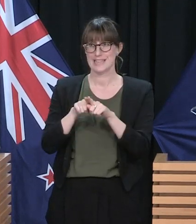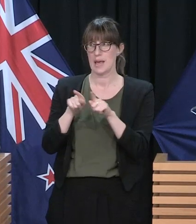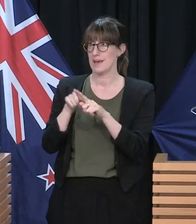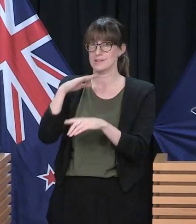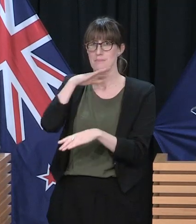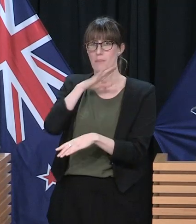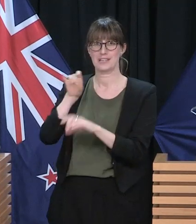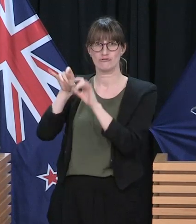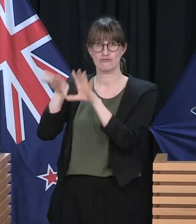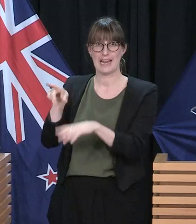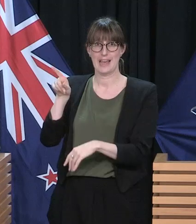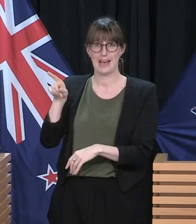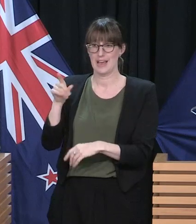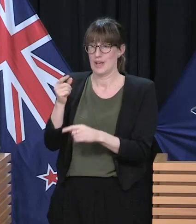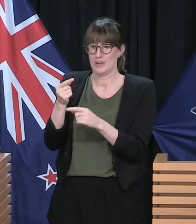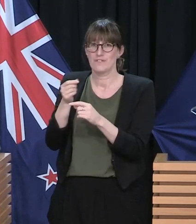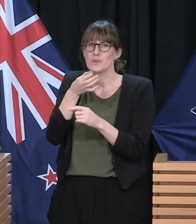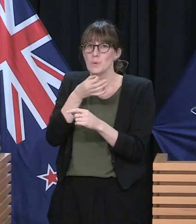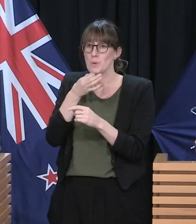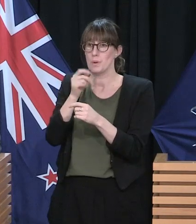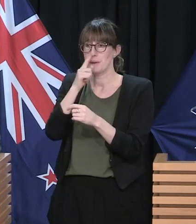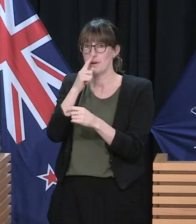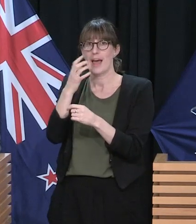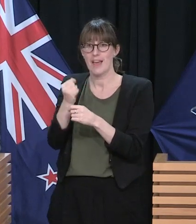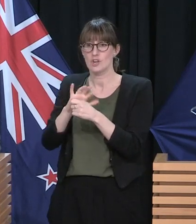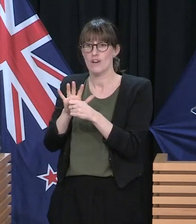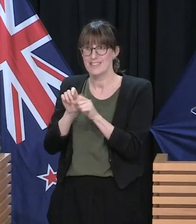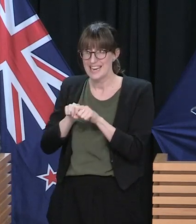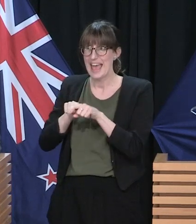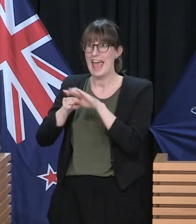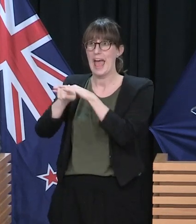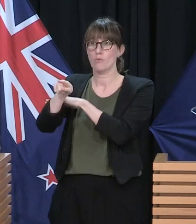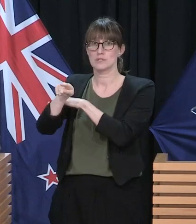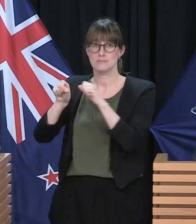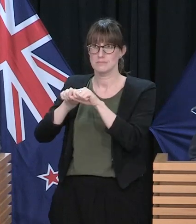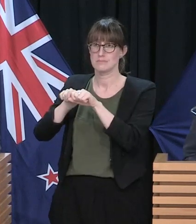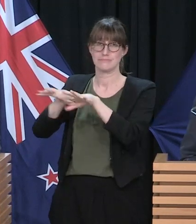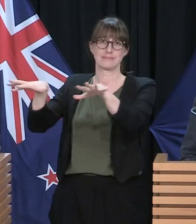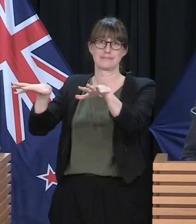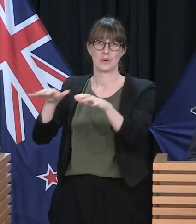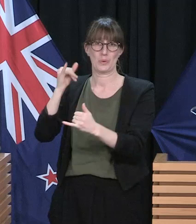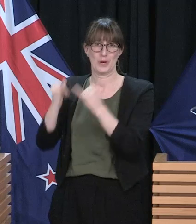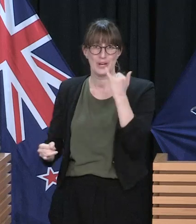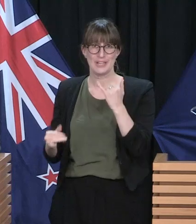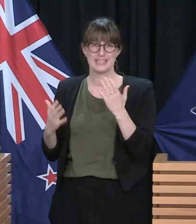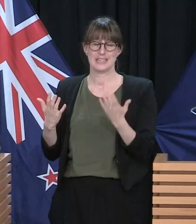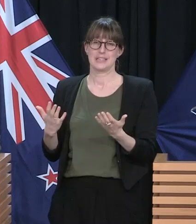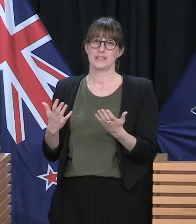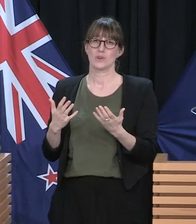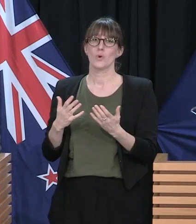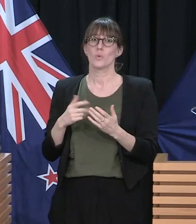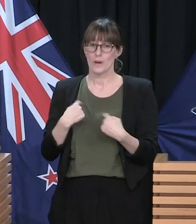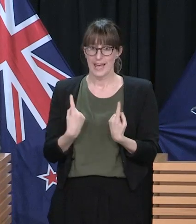just a few cases out there quickly escalated into a widespread outbreak. We need to identify them early, and the way to do that is to ensure